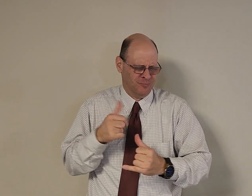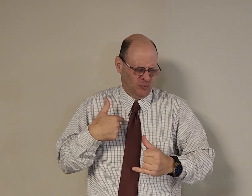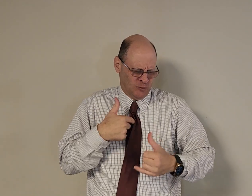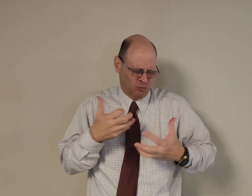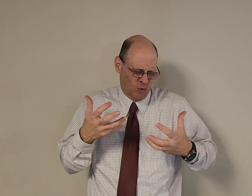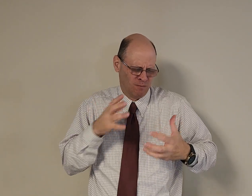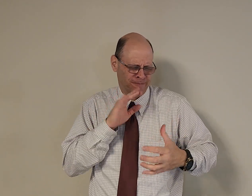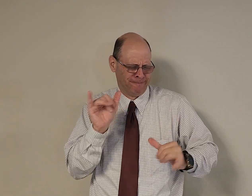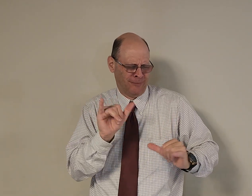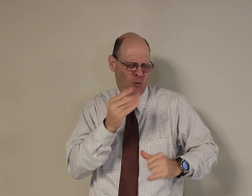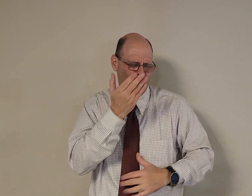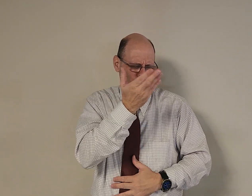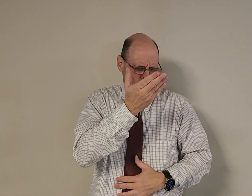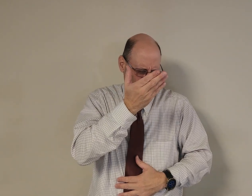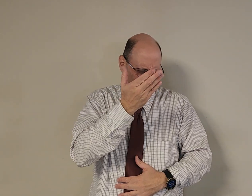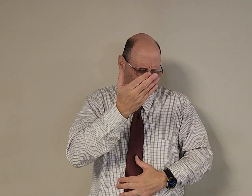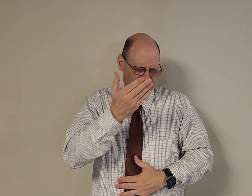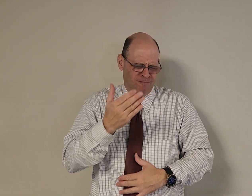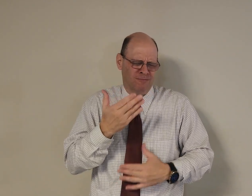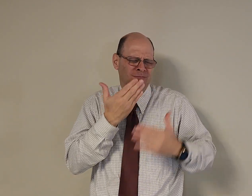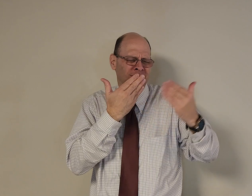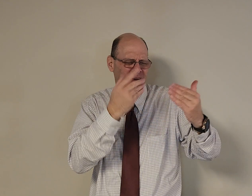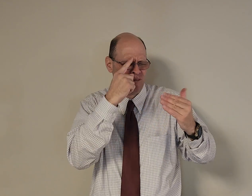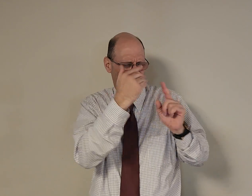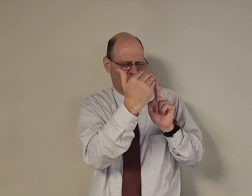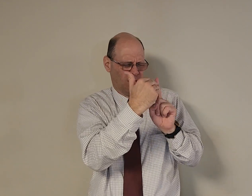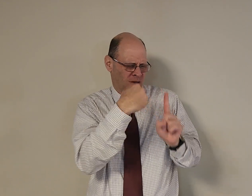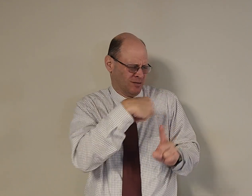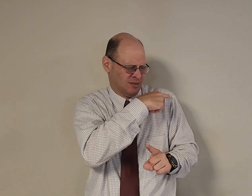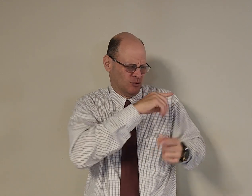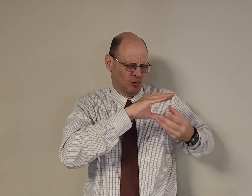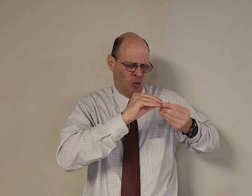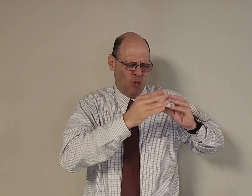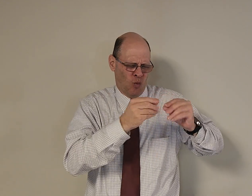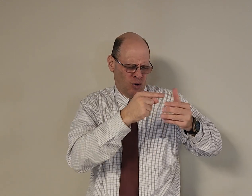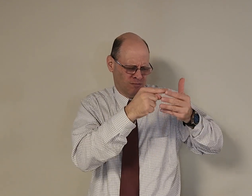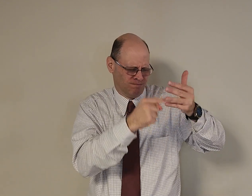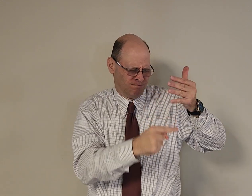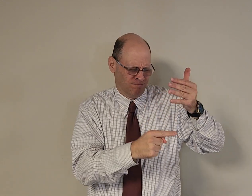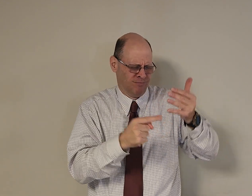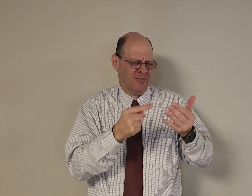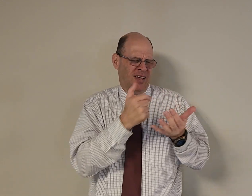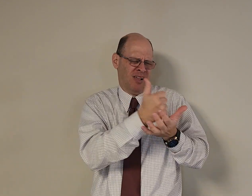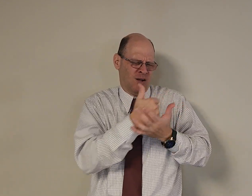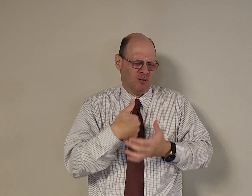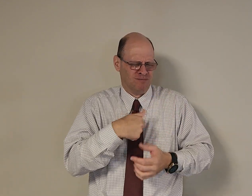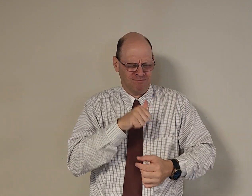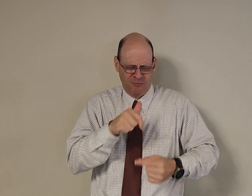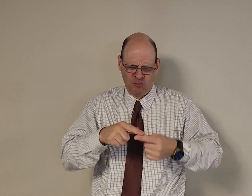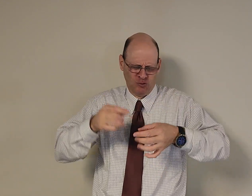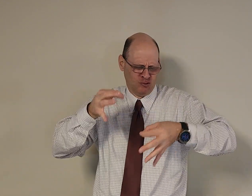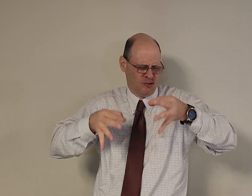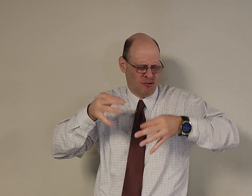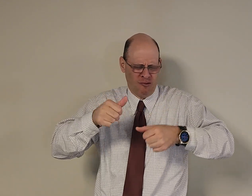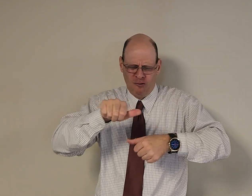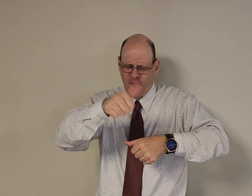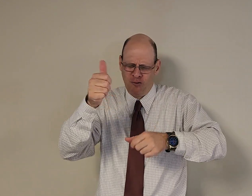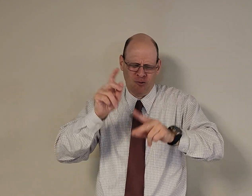one of us and provide. Thank you, Lord, for touching us, for causing us